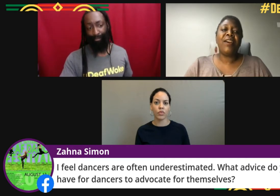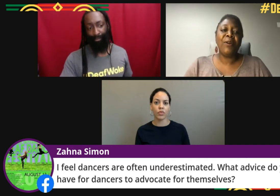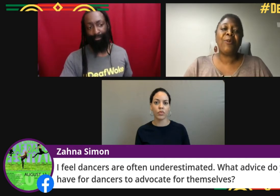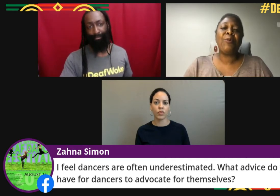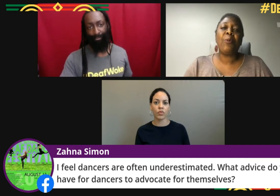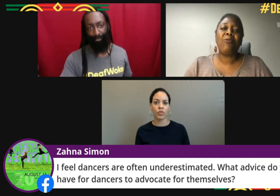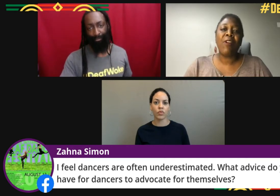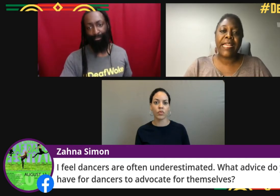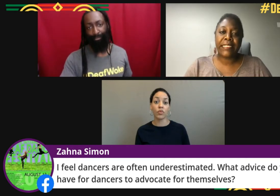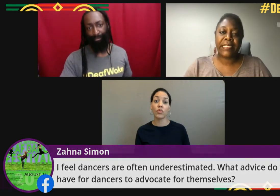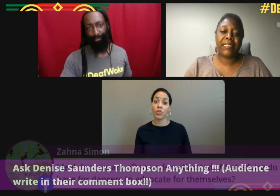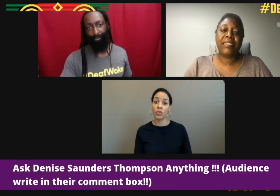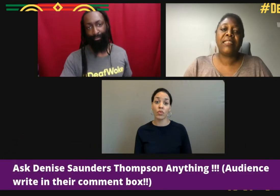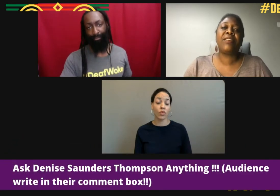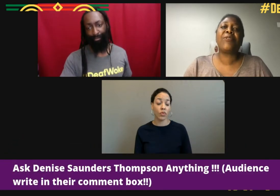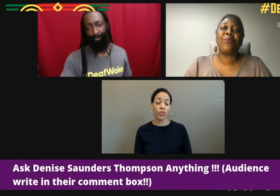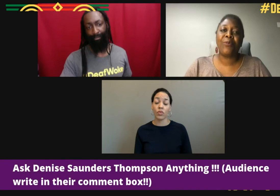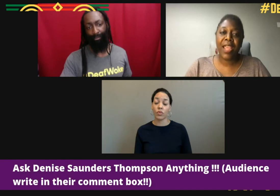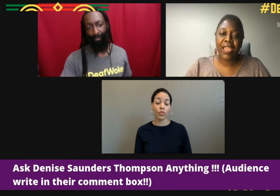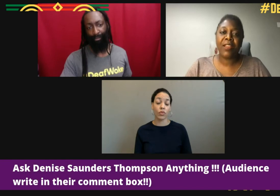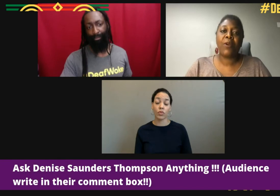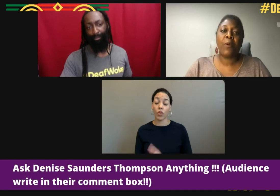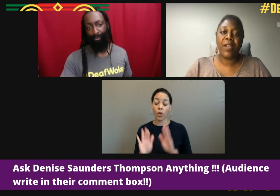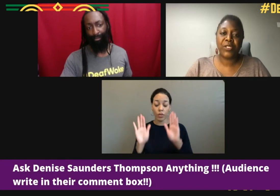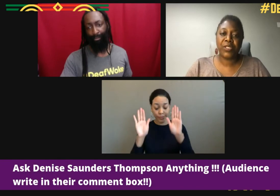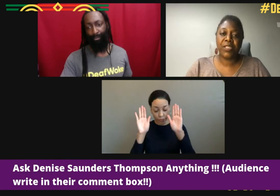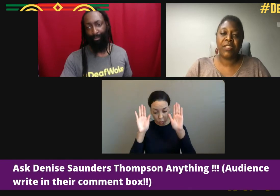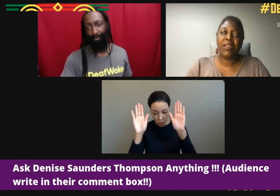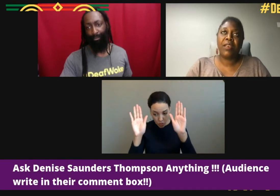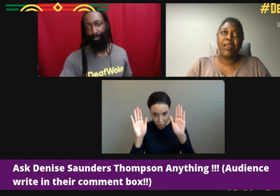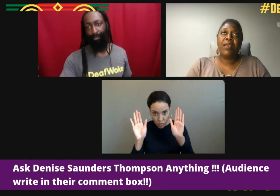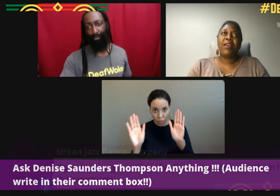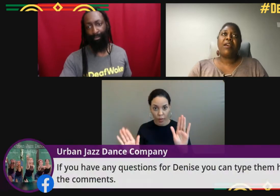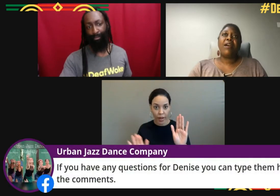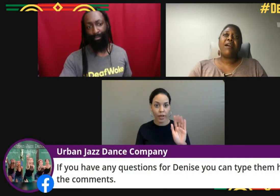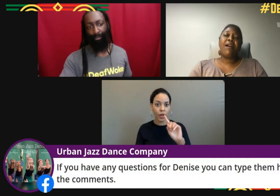That's a great, great question.